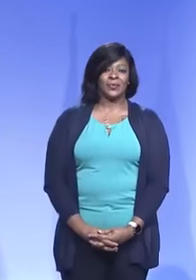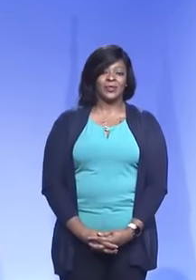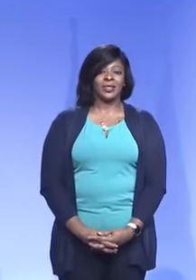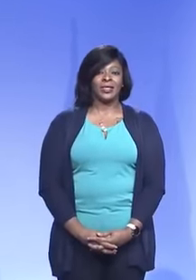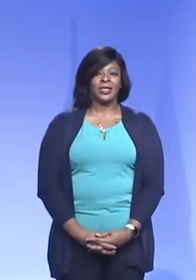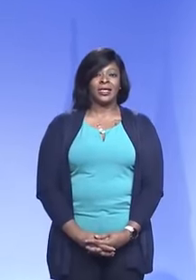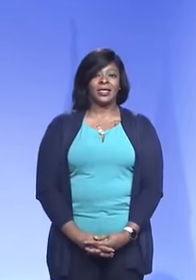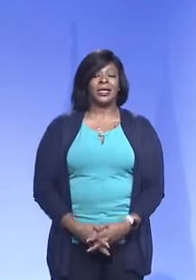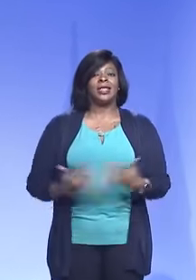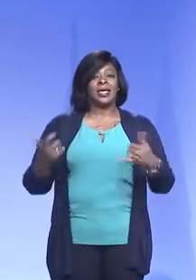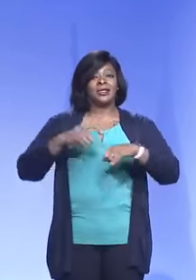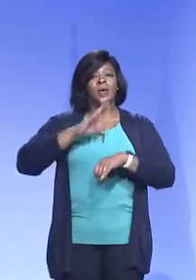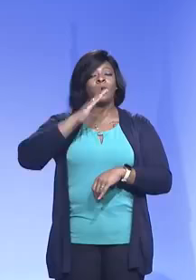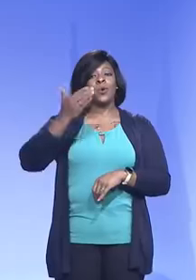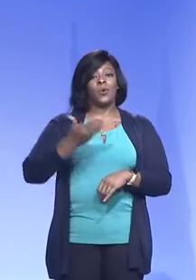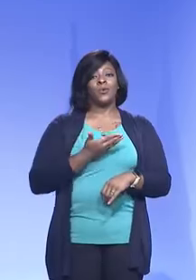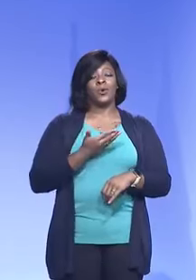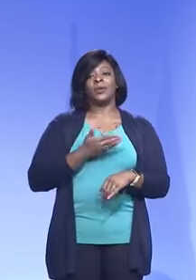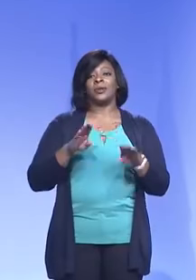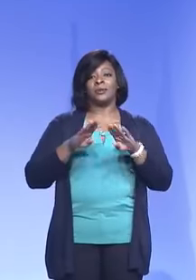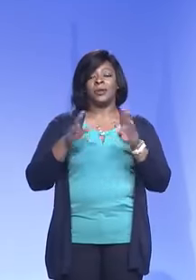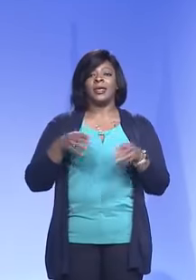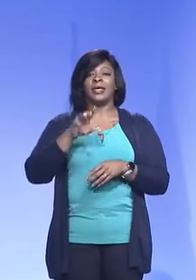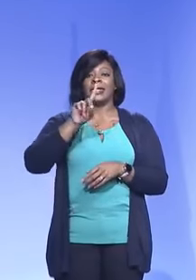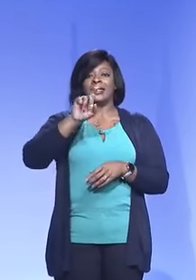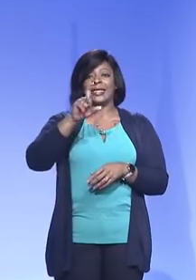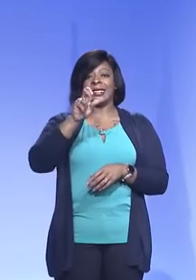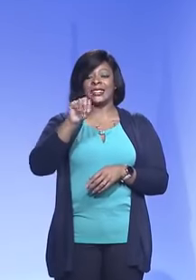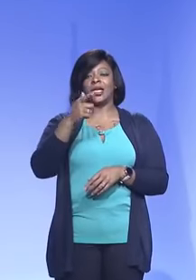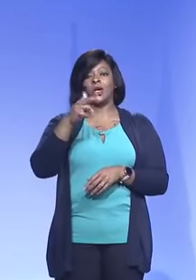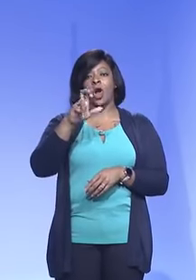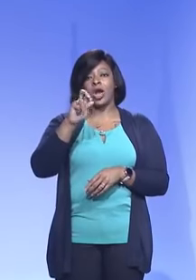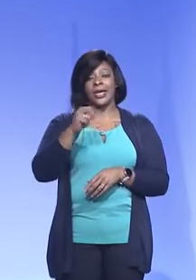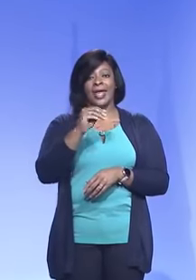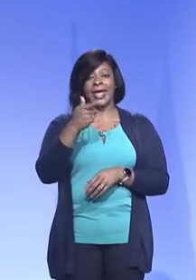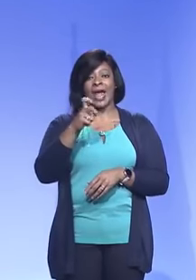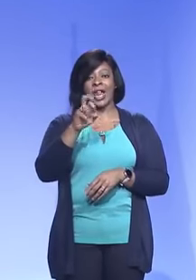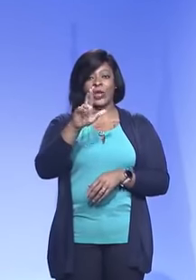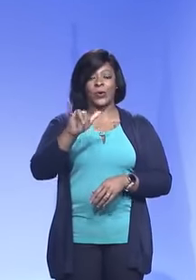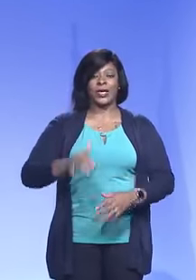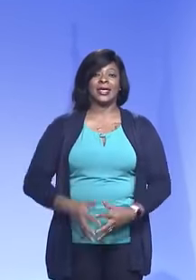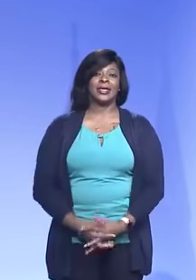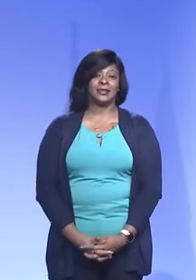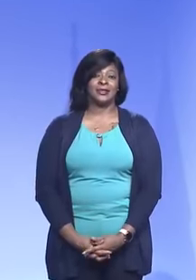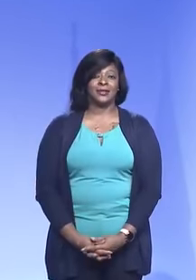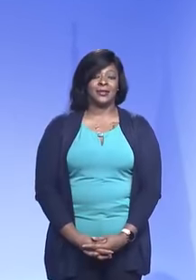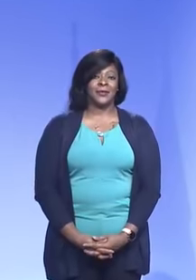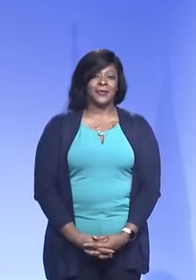All right, at this time I'd like to welcome to the podium the Dixon Garden Gallery.